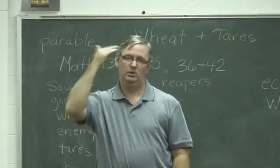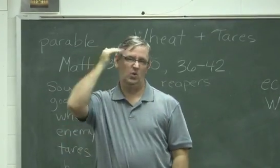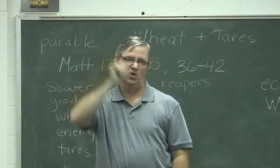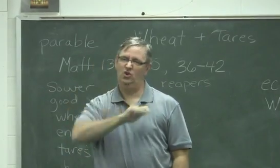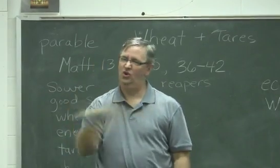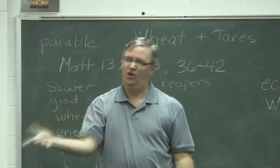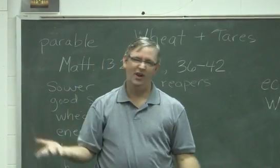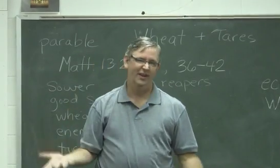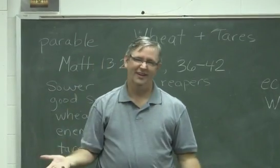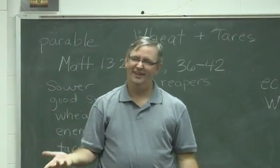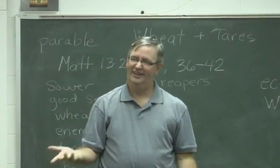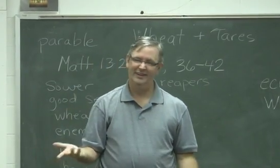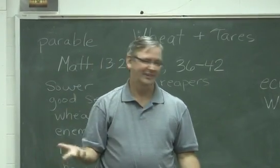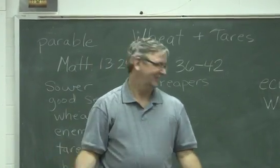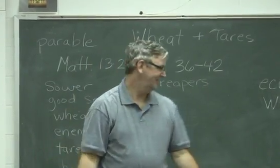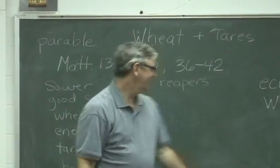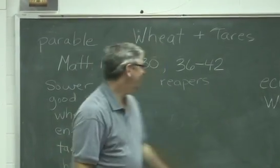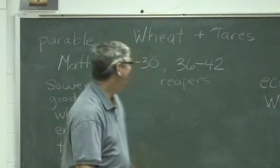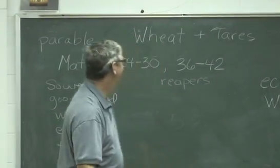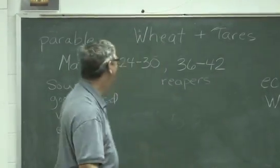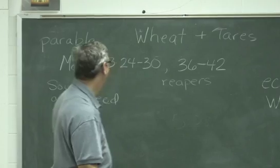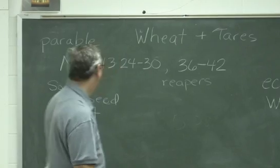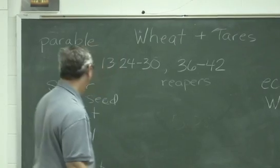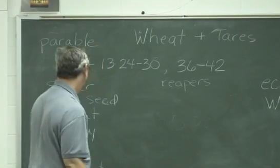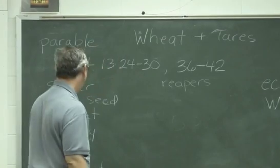Christian. It's God who knows who's